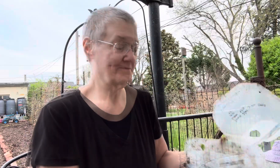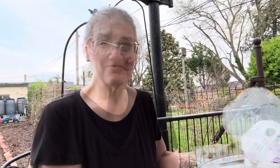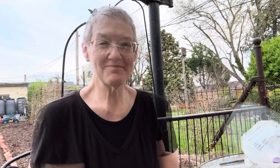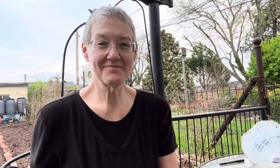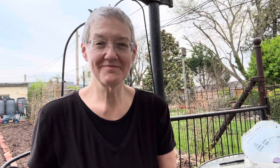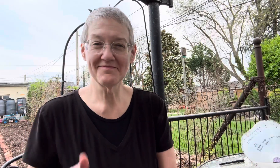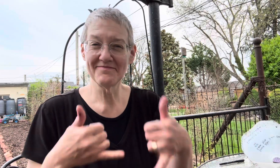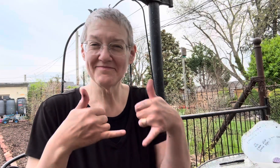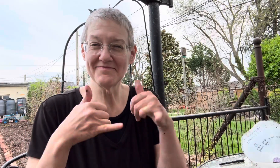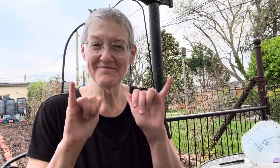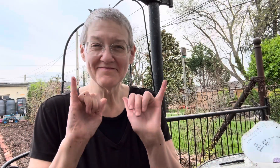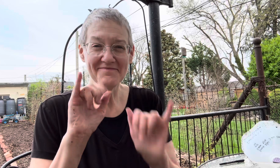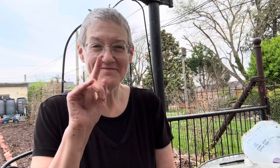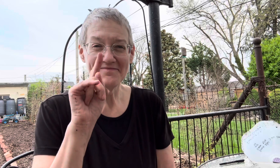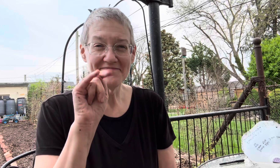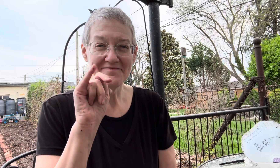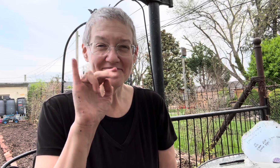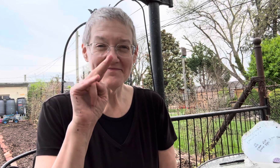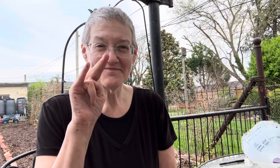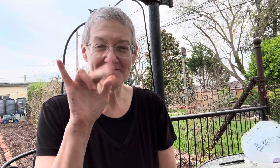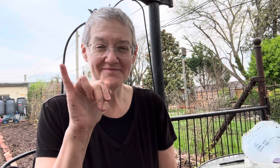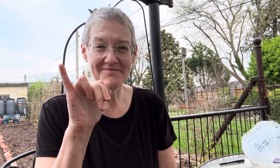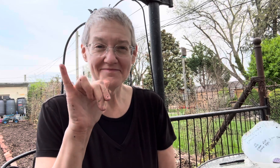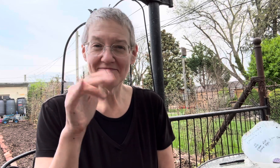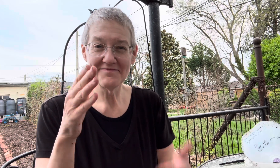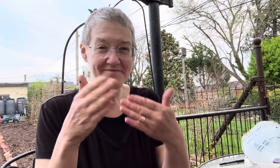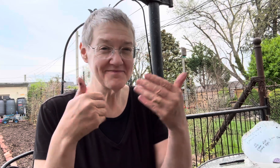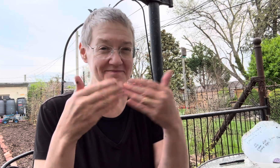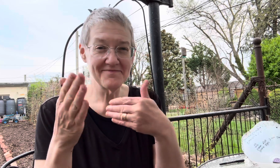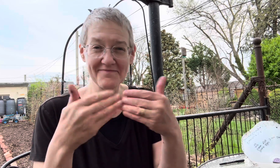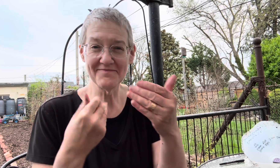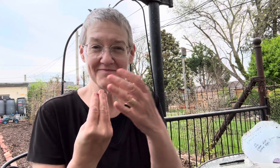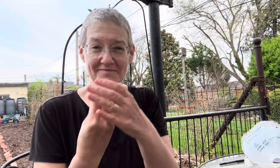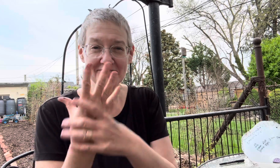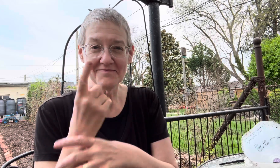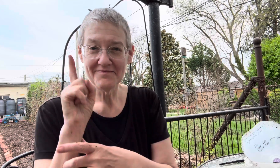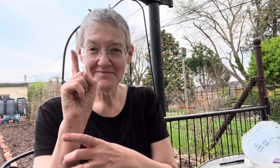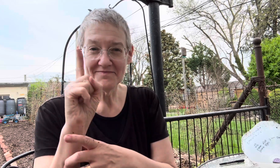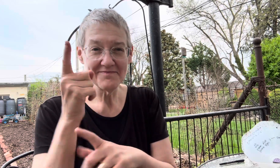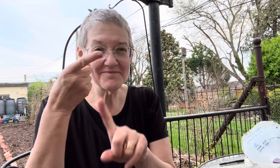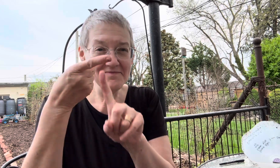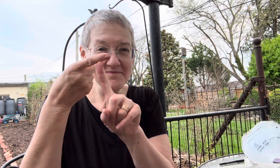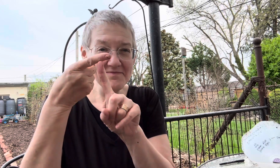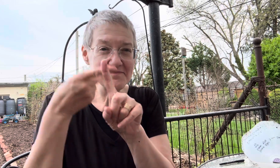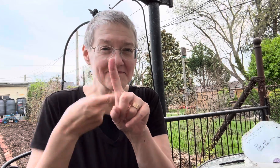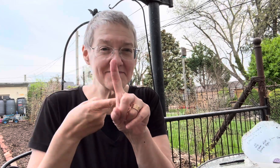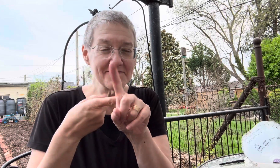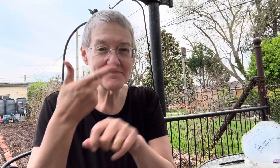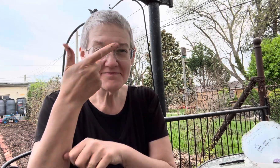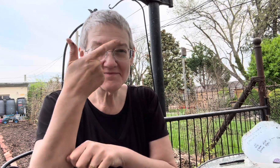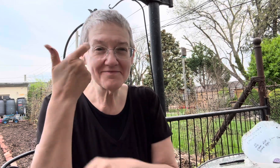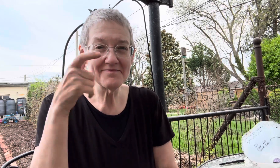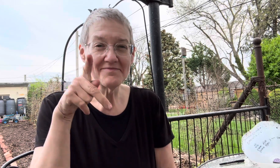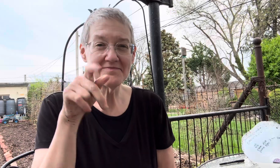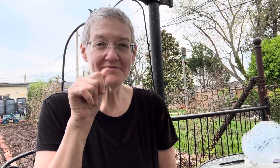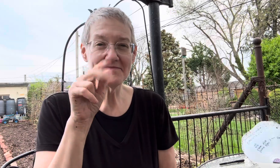They're still really tiny. Even though they've been growing for a month, pansies